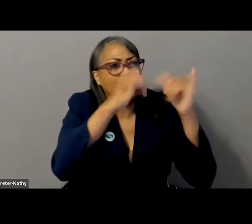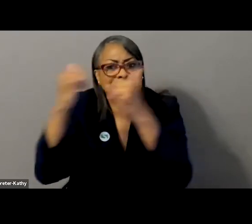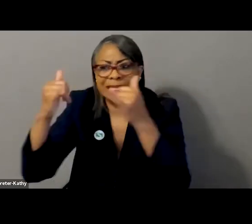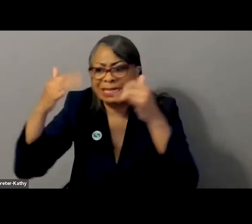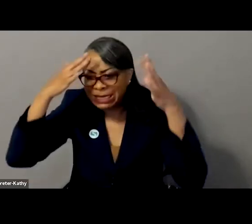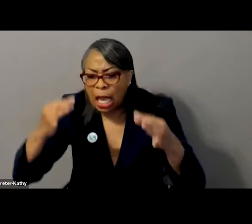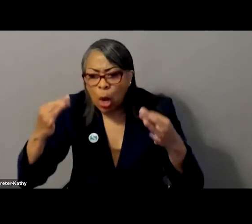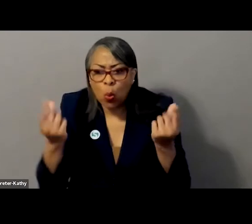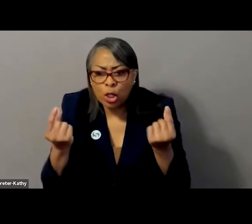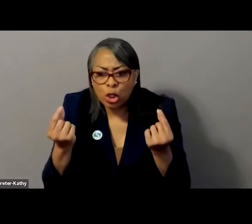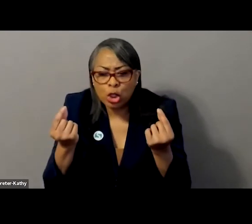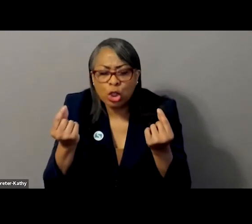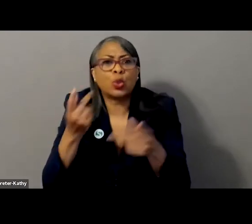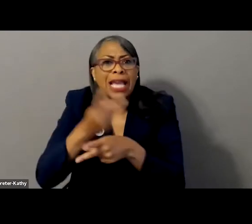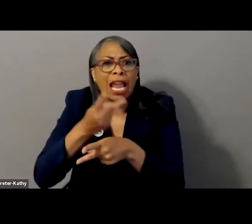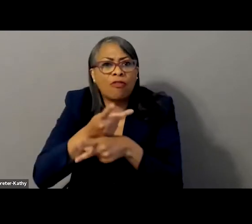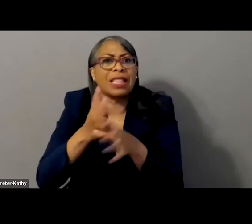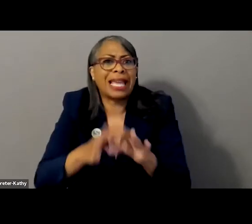a strategic way,